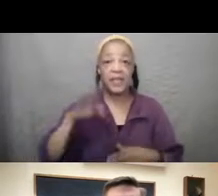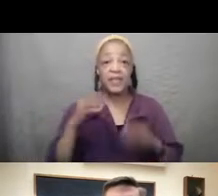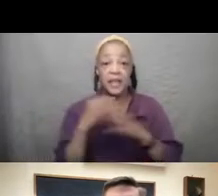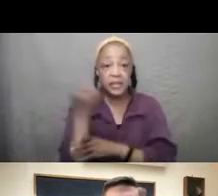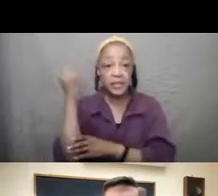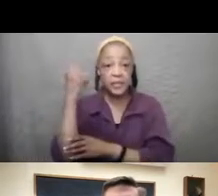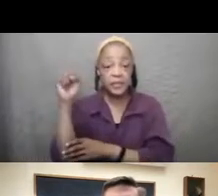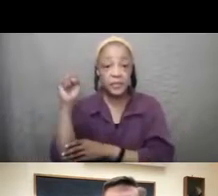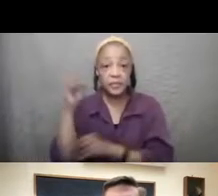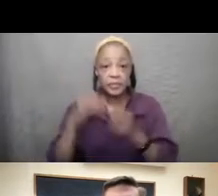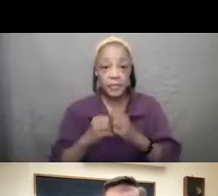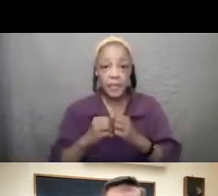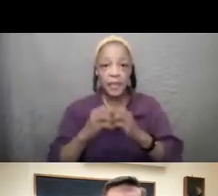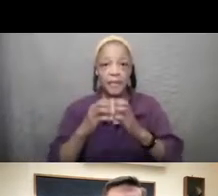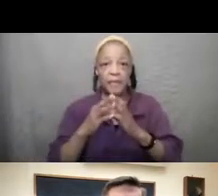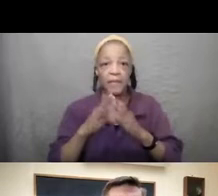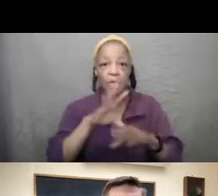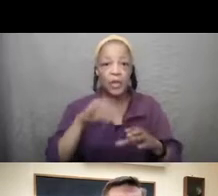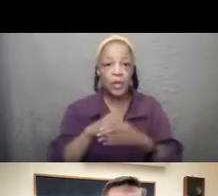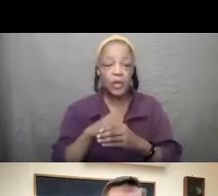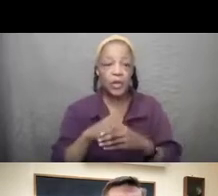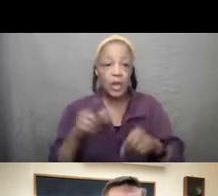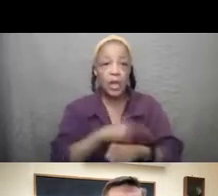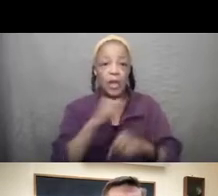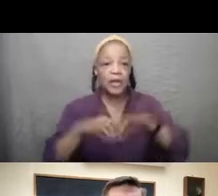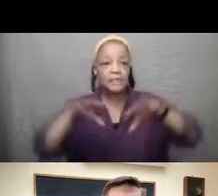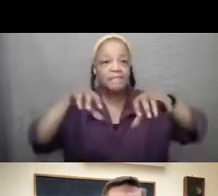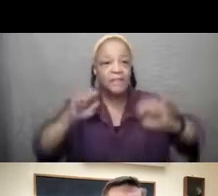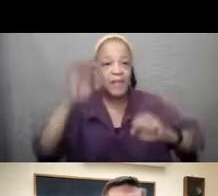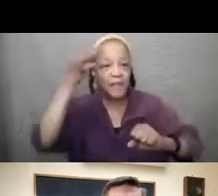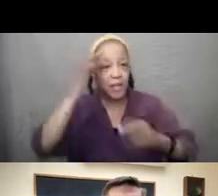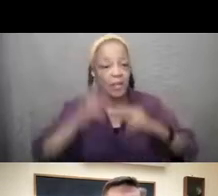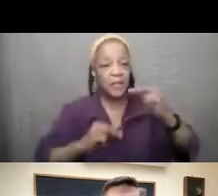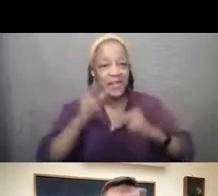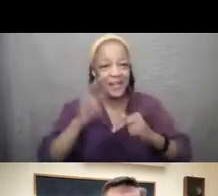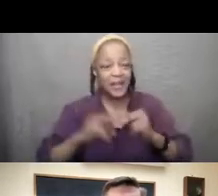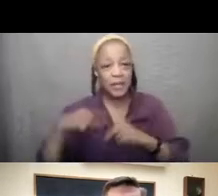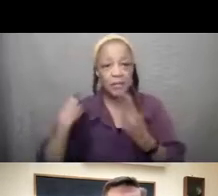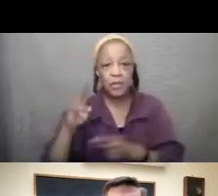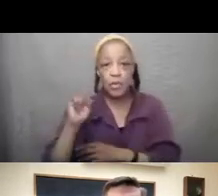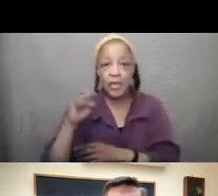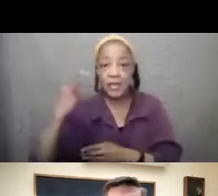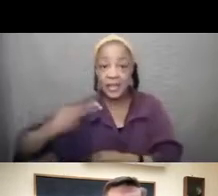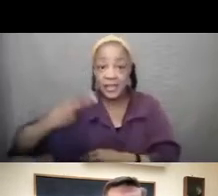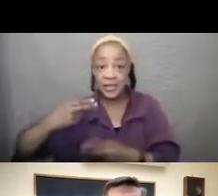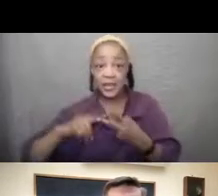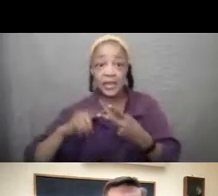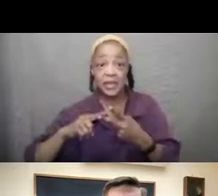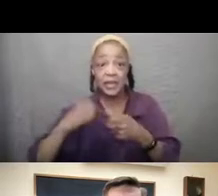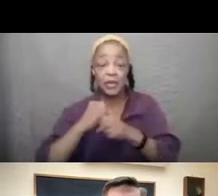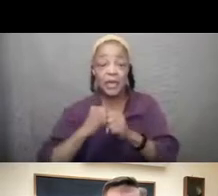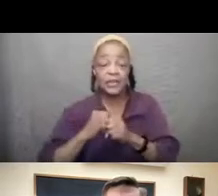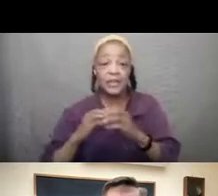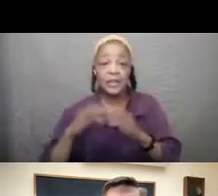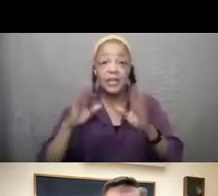grew would include the longest occupation of a federal building in US history, the creation of the greatest